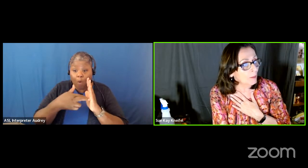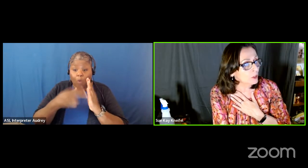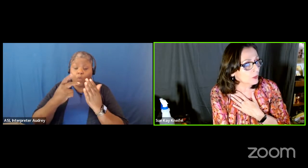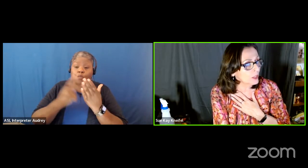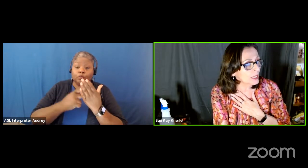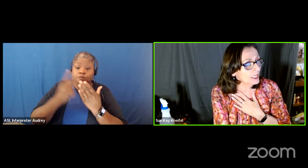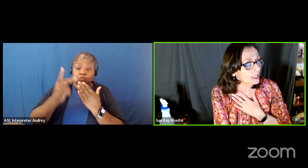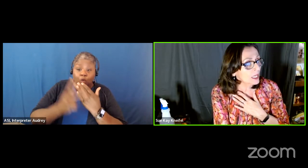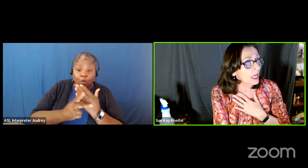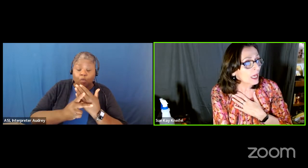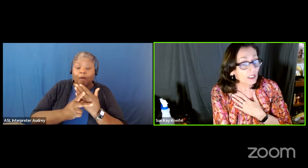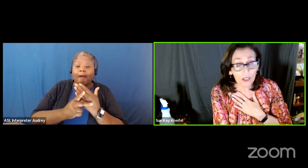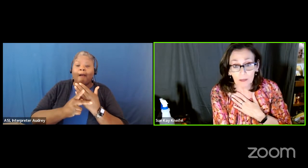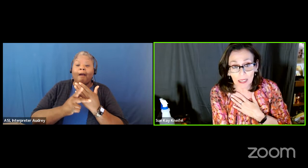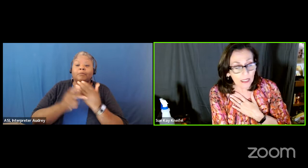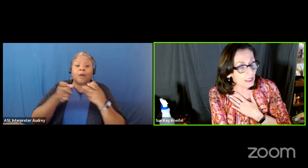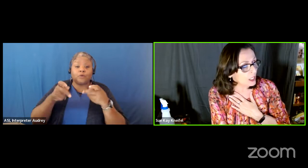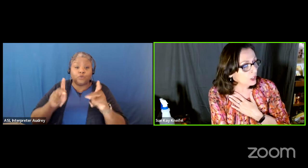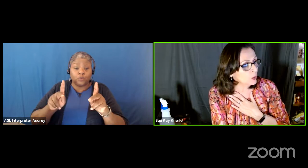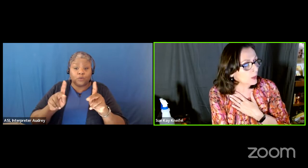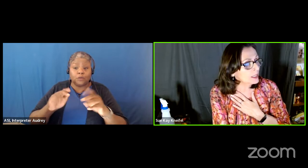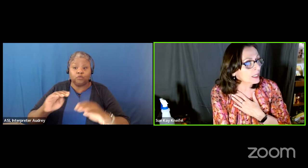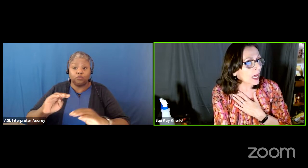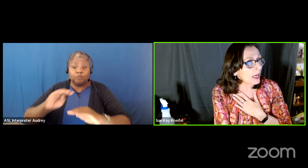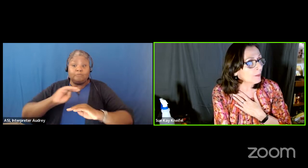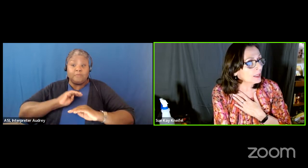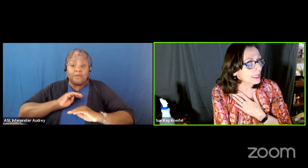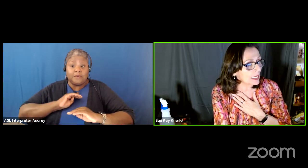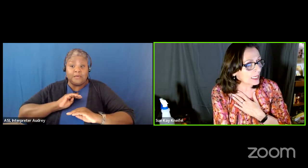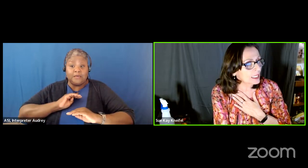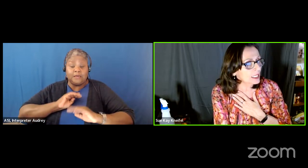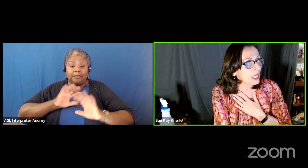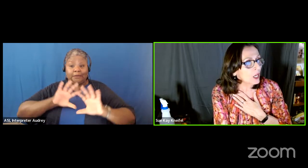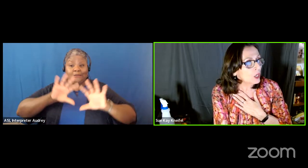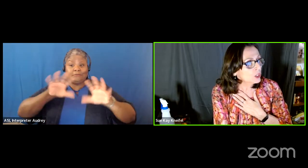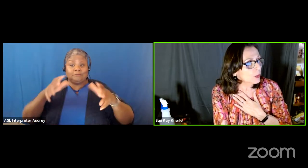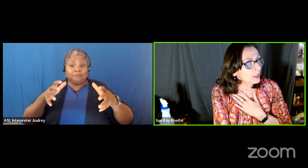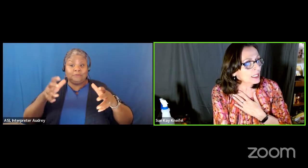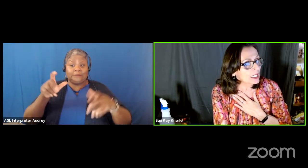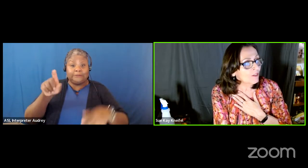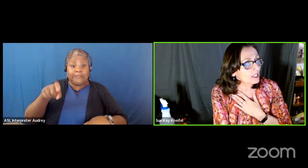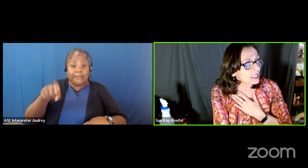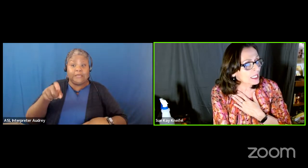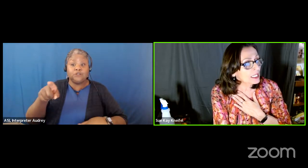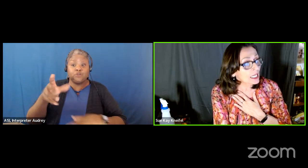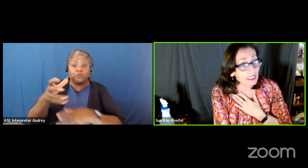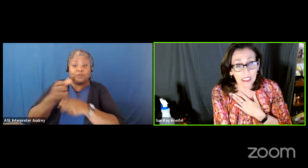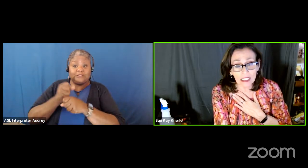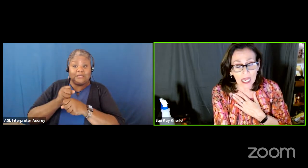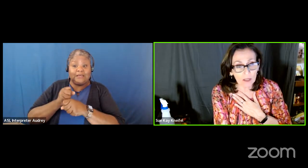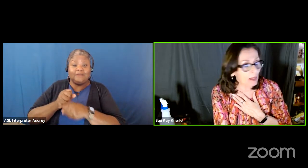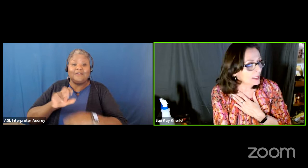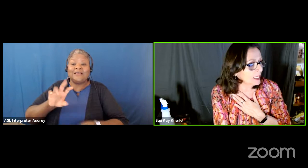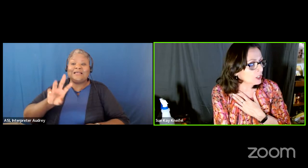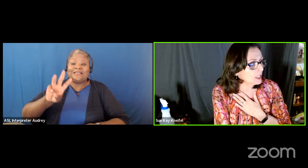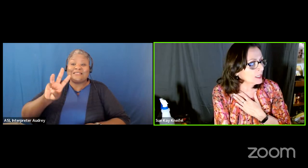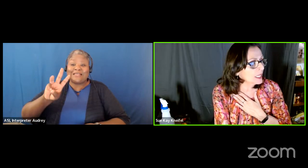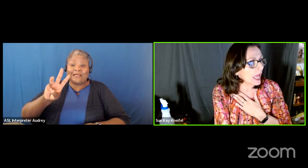potential opportunities to meet constituent needs. She received 6